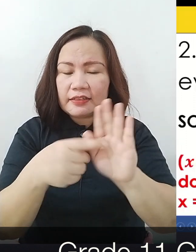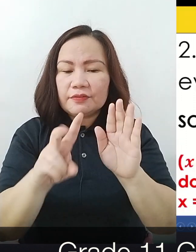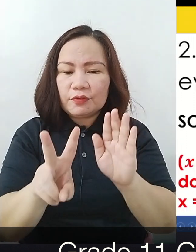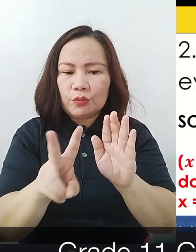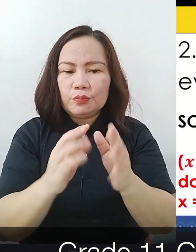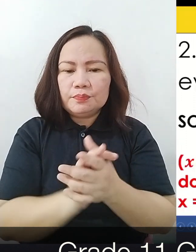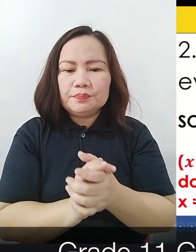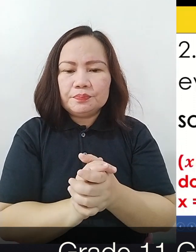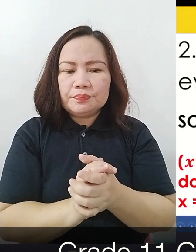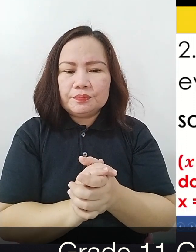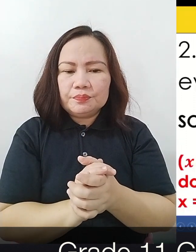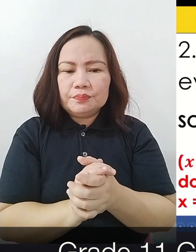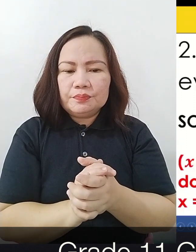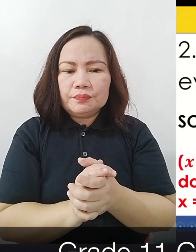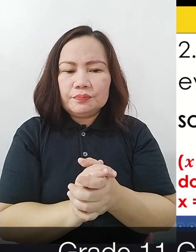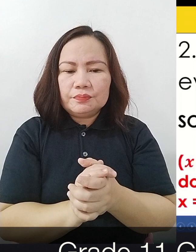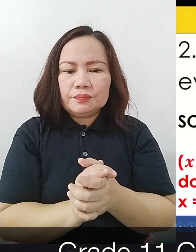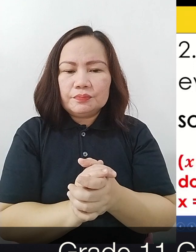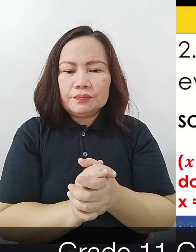So yan ang value ng x.